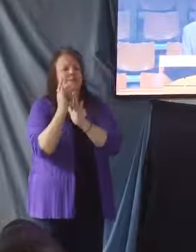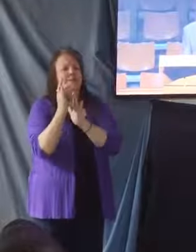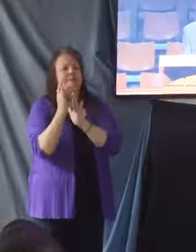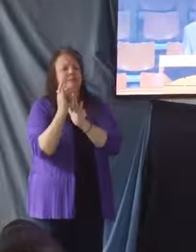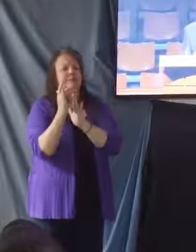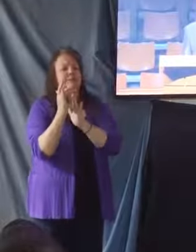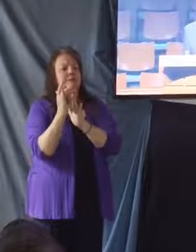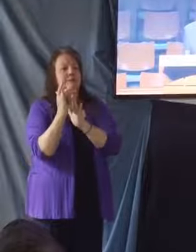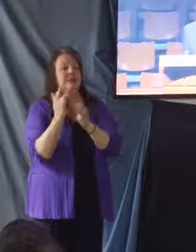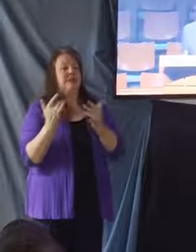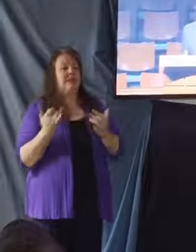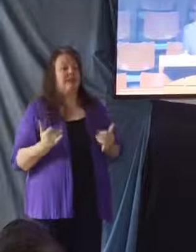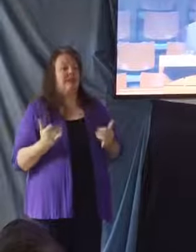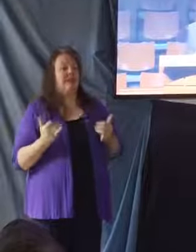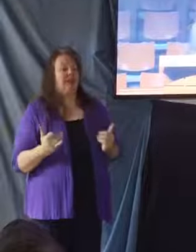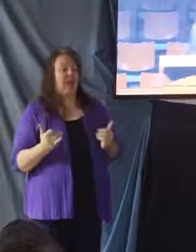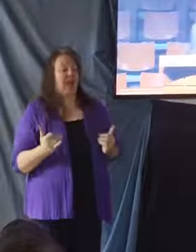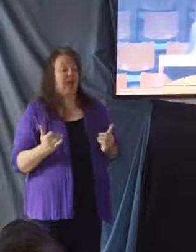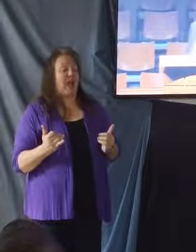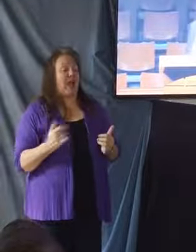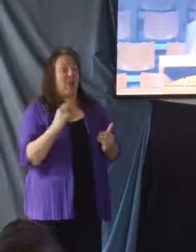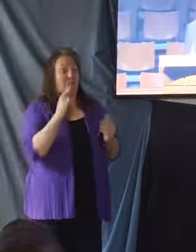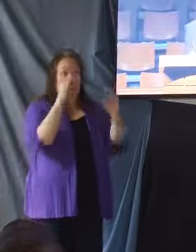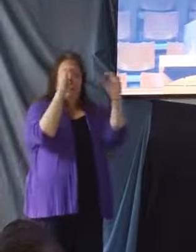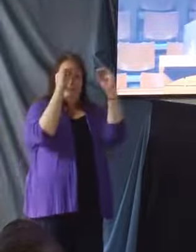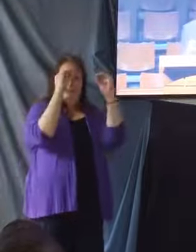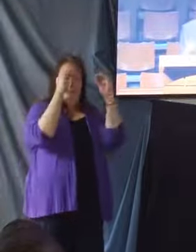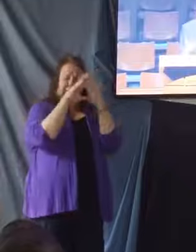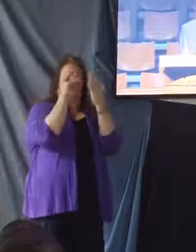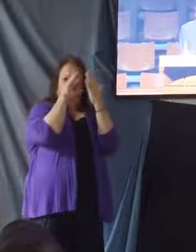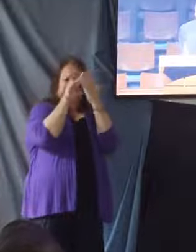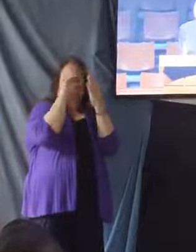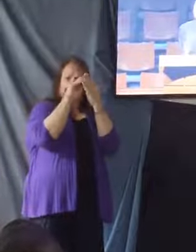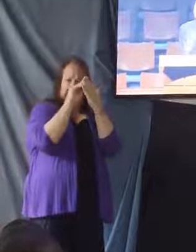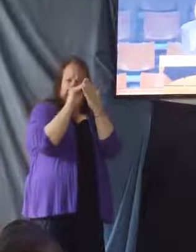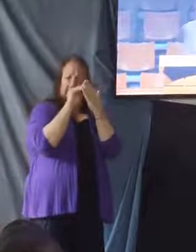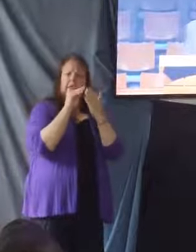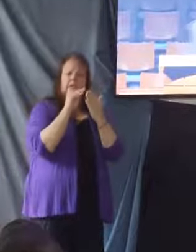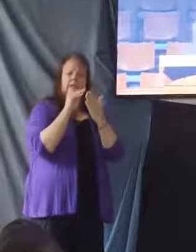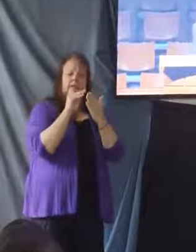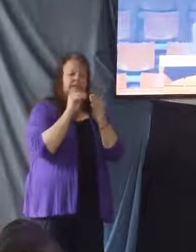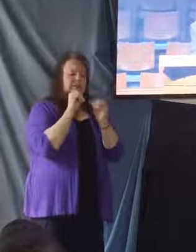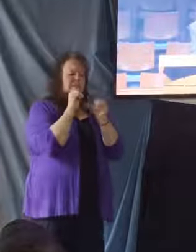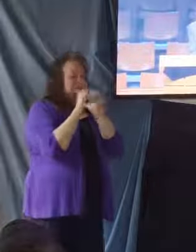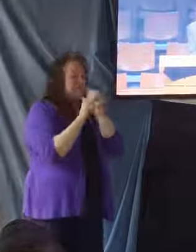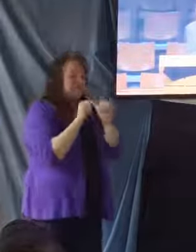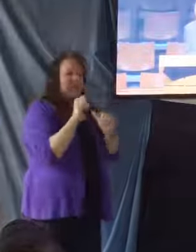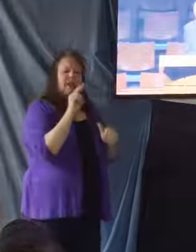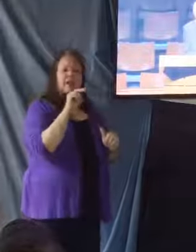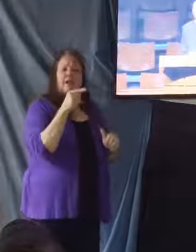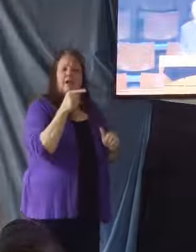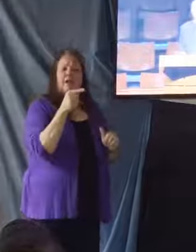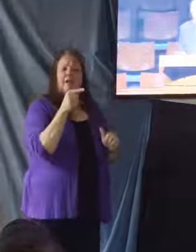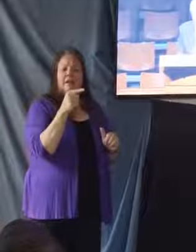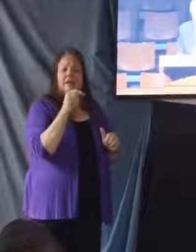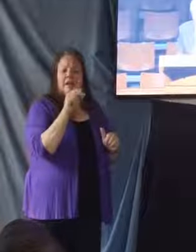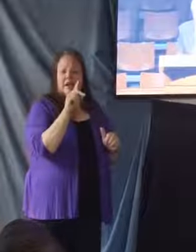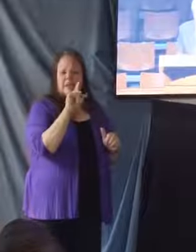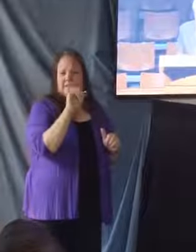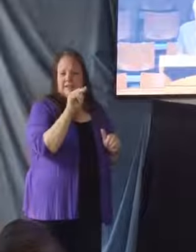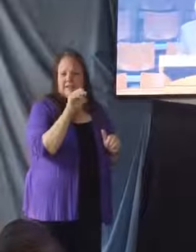So now we are being instructed and learning. We've been taught to deny ungodliness